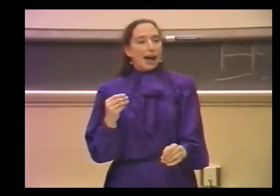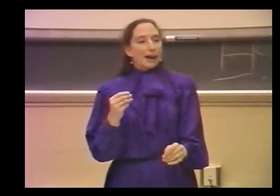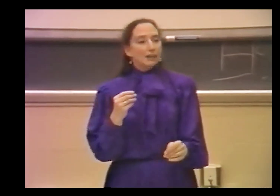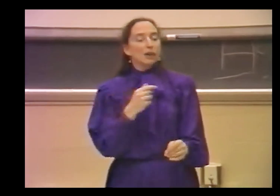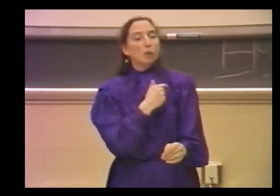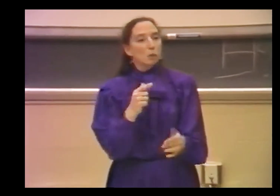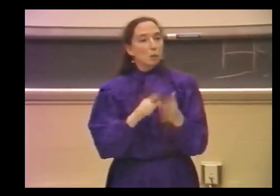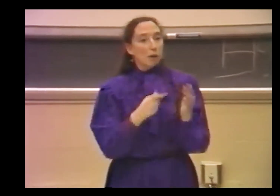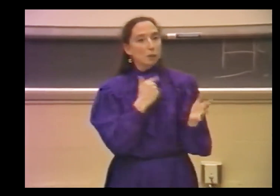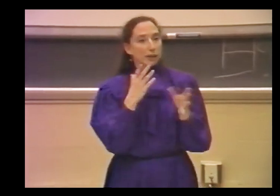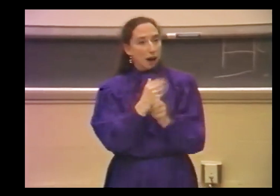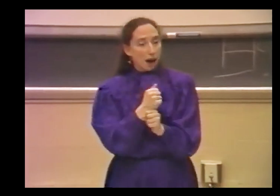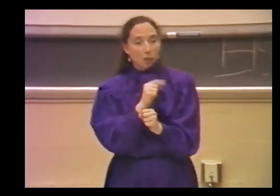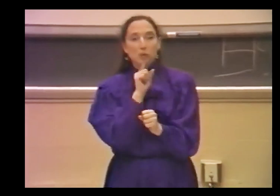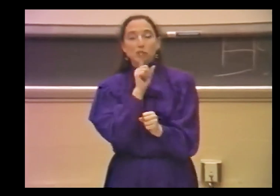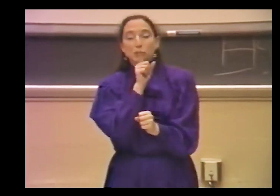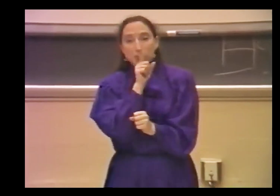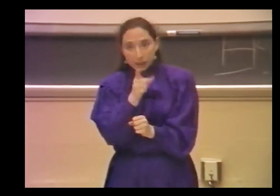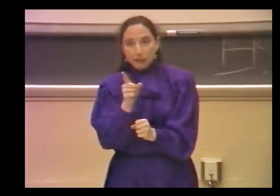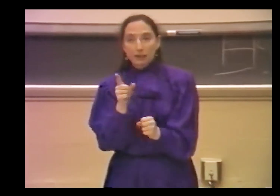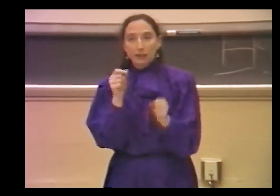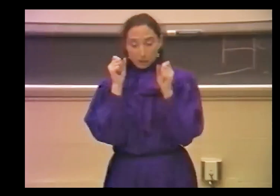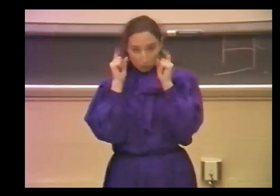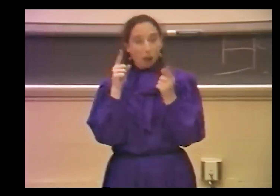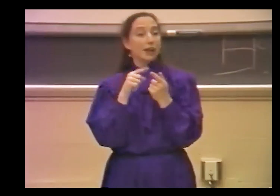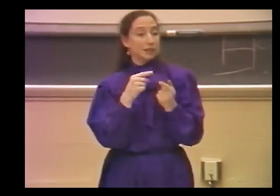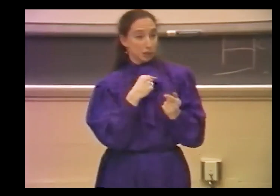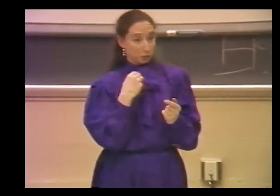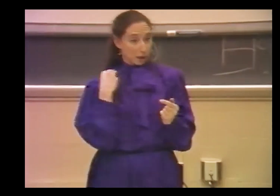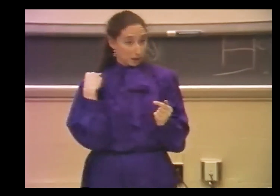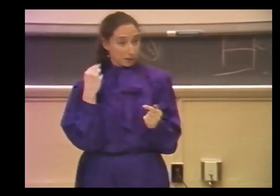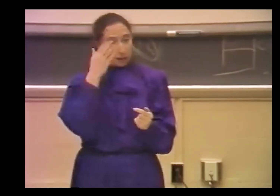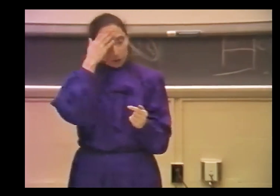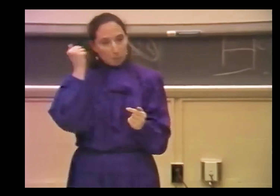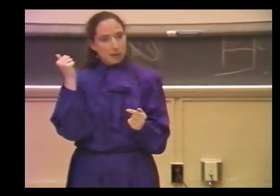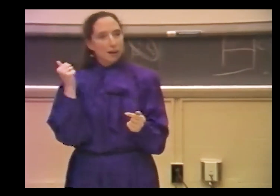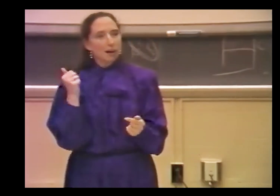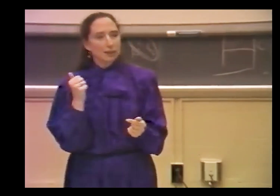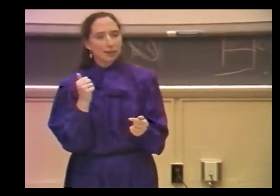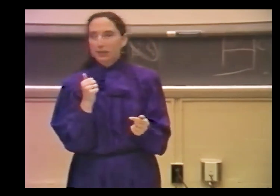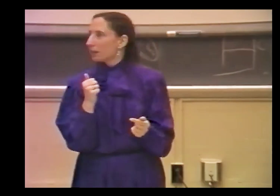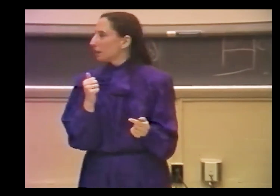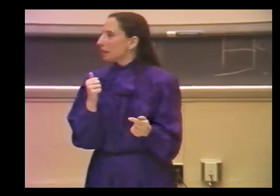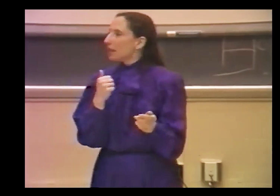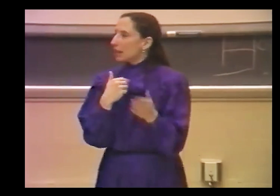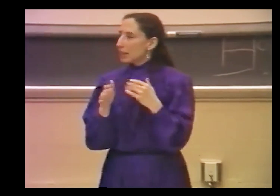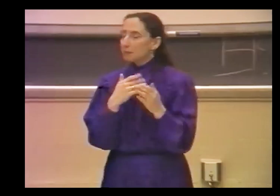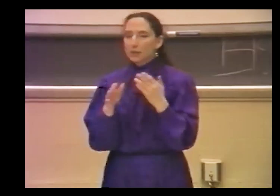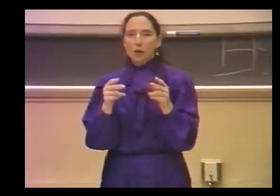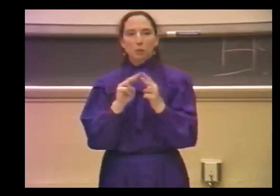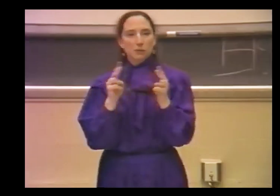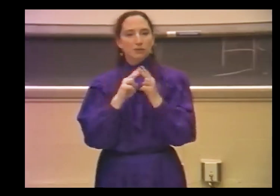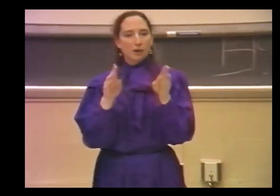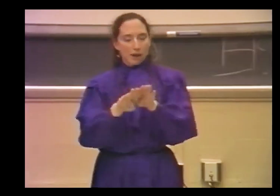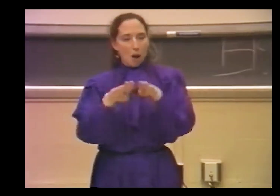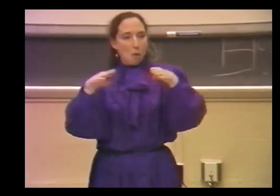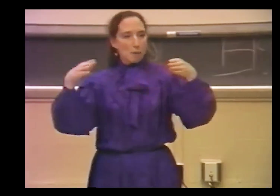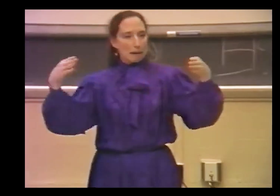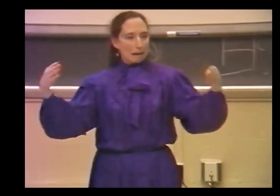And what we got was really surprising to us, because even though it was a very